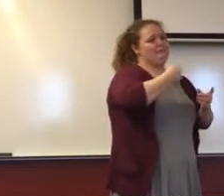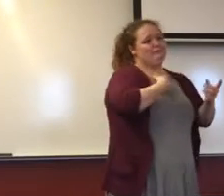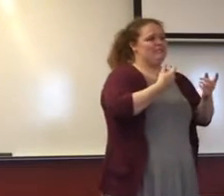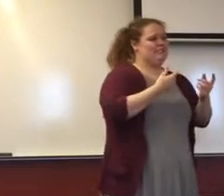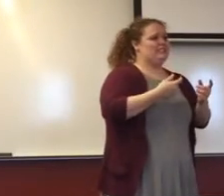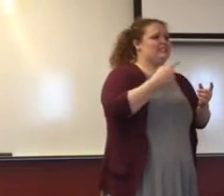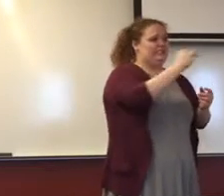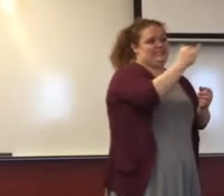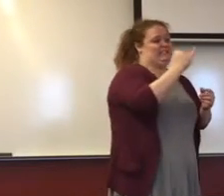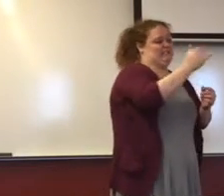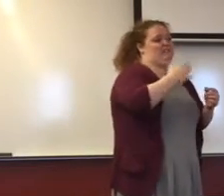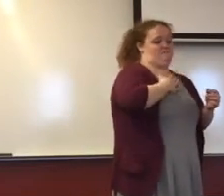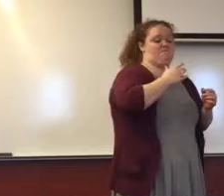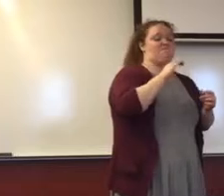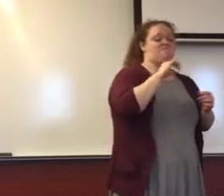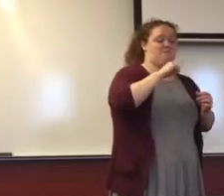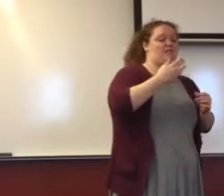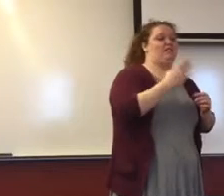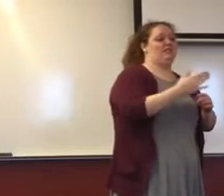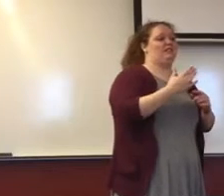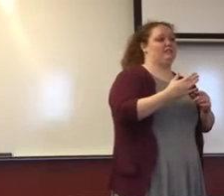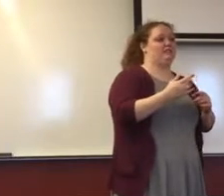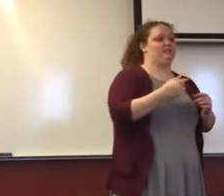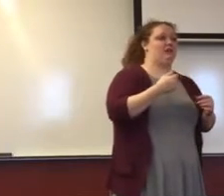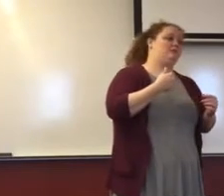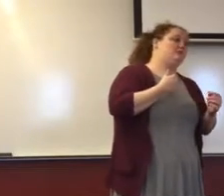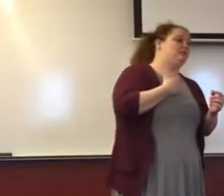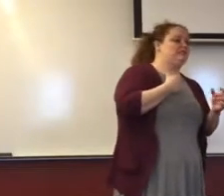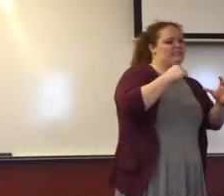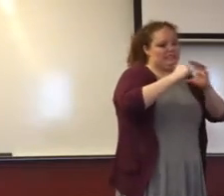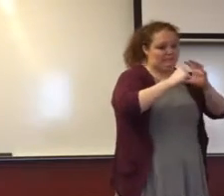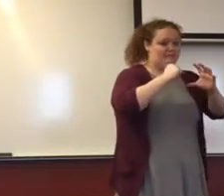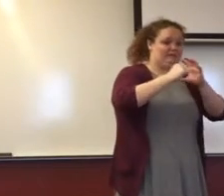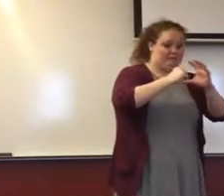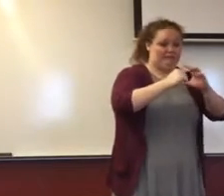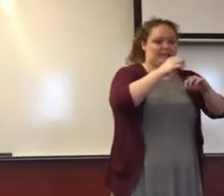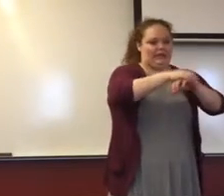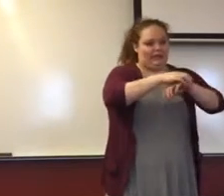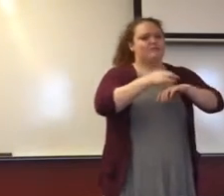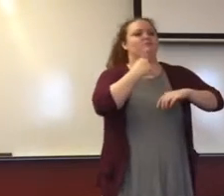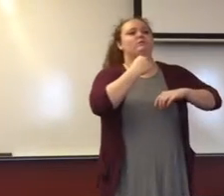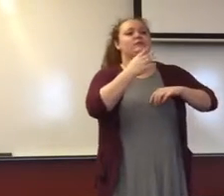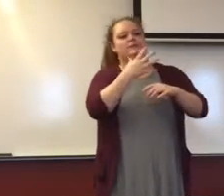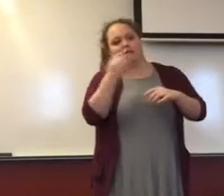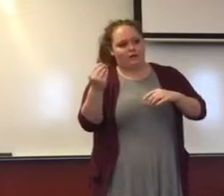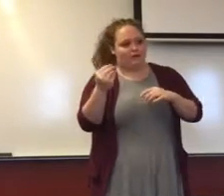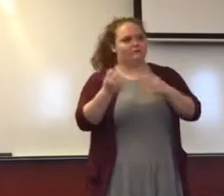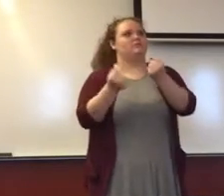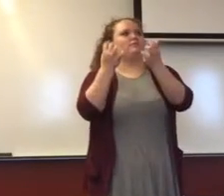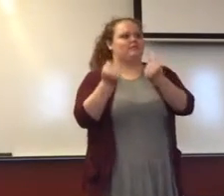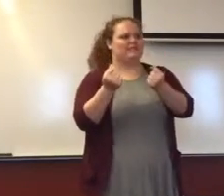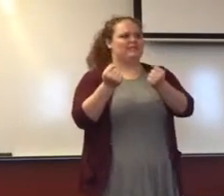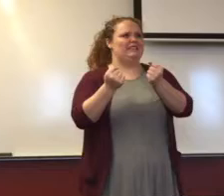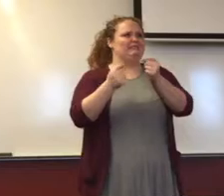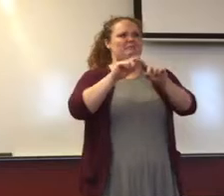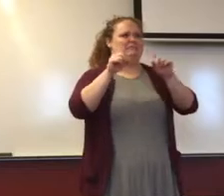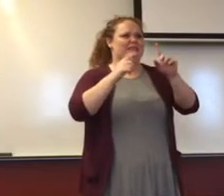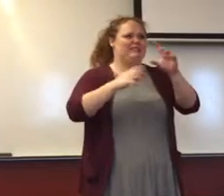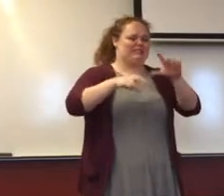can't do it. My words don't match with my signs at all at this point. Like, I'm just like doing this, and sometimes